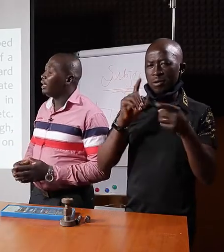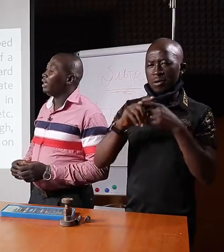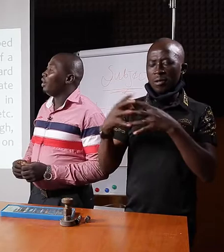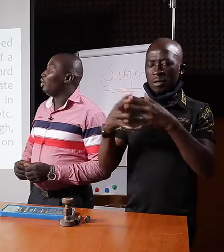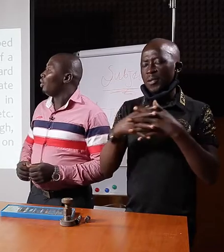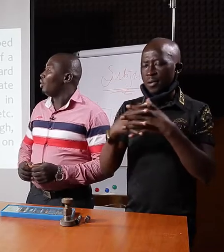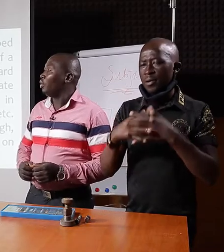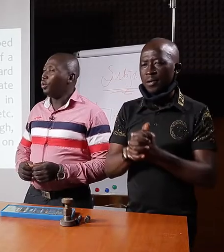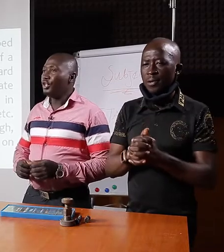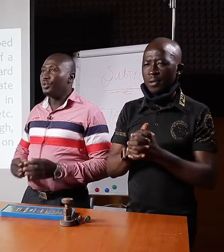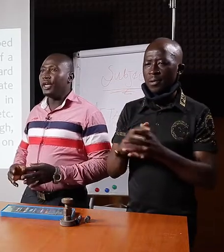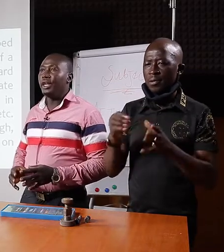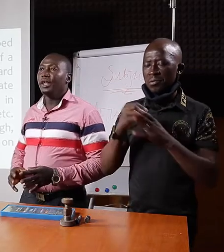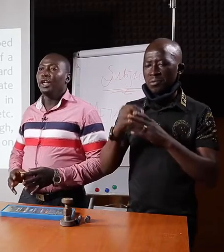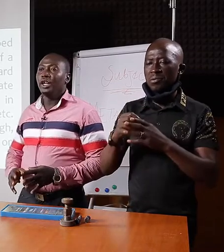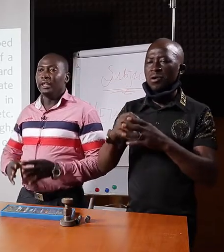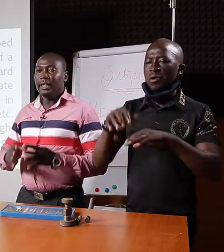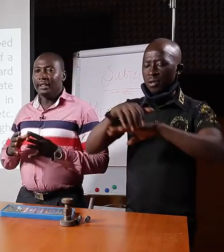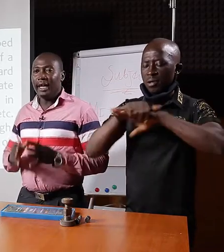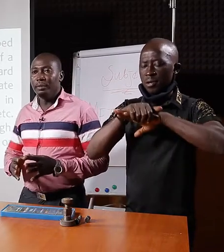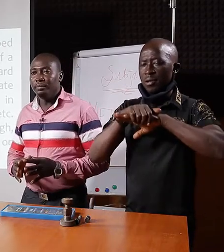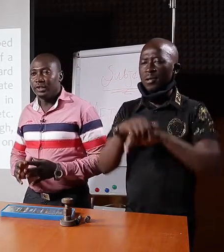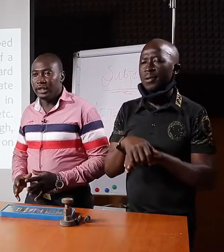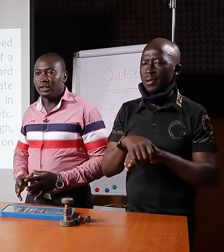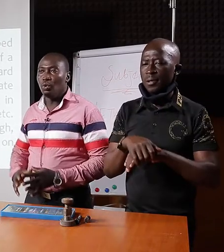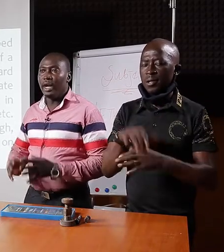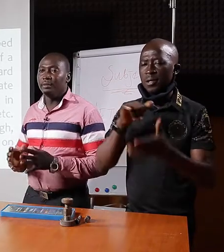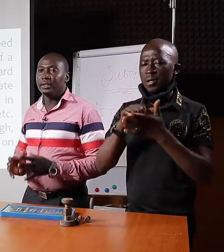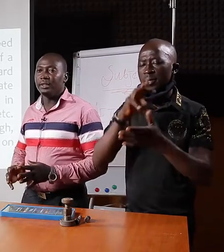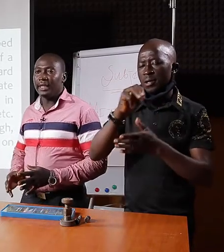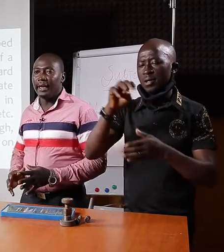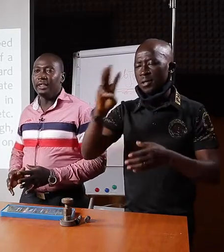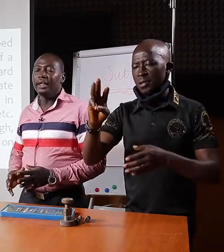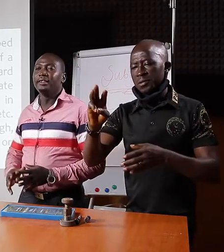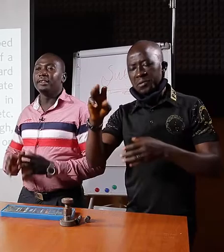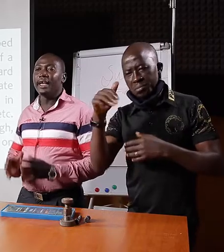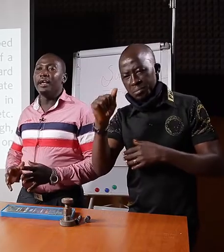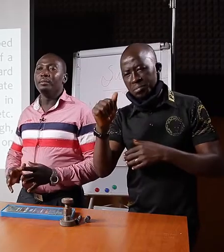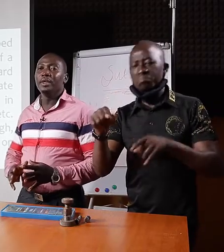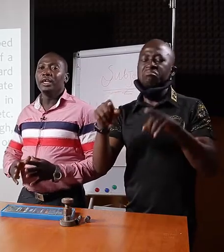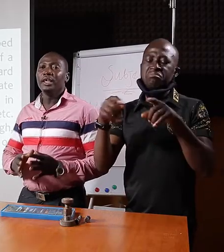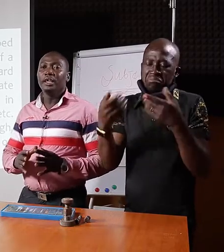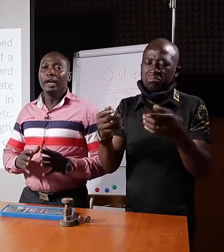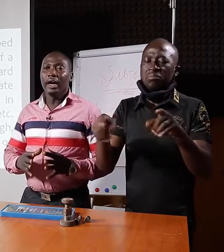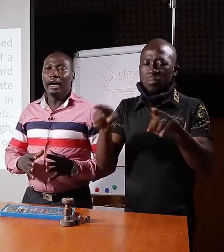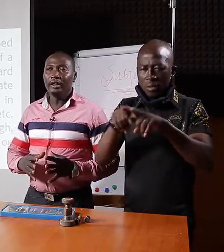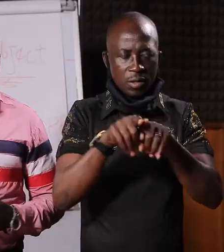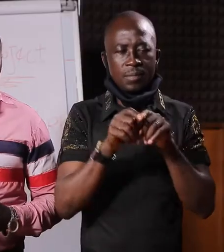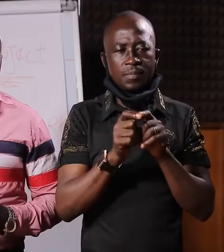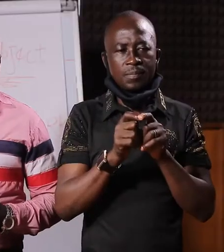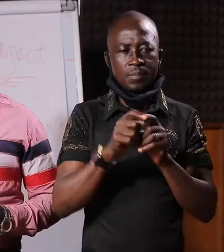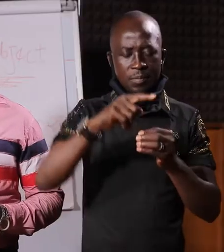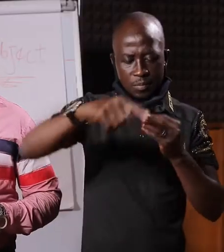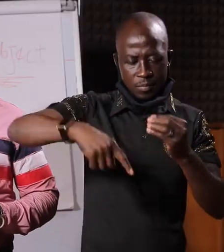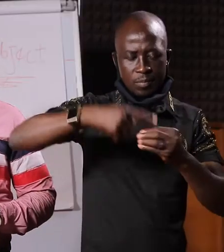America or the UK. That M6 or M10 is the same